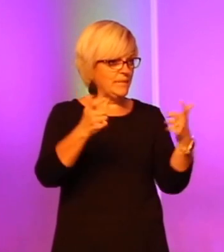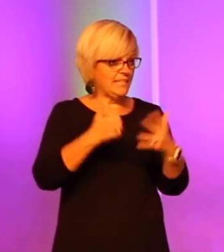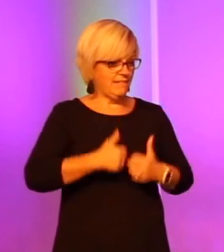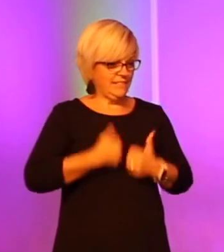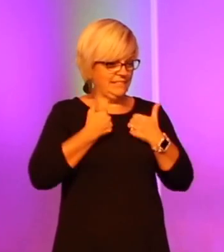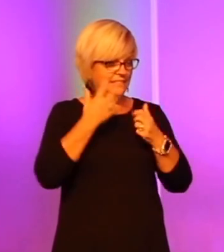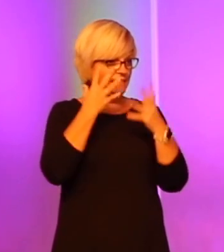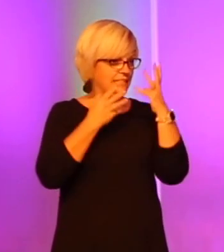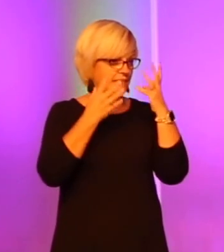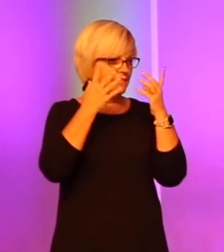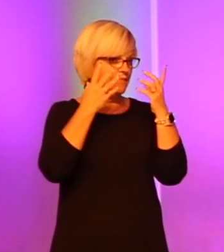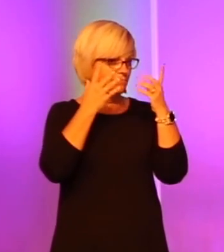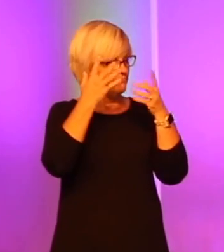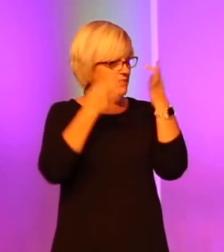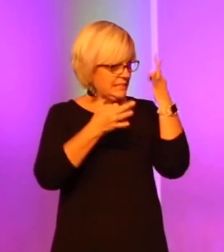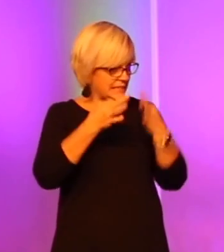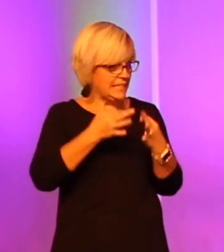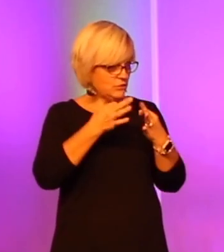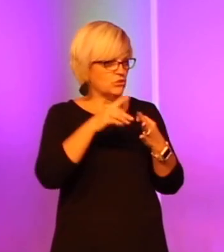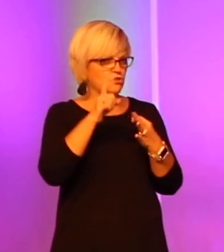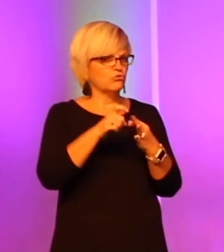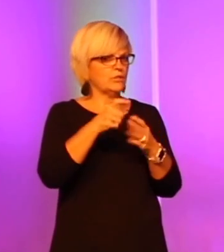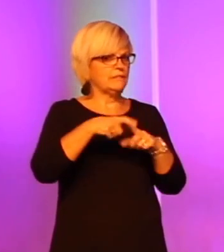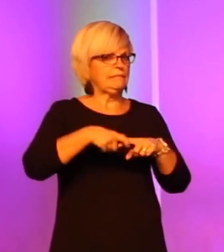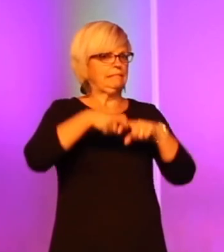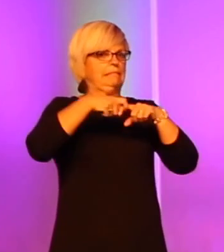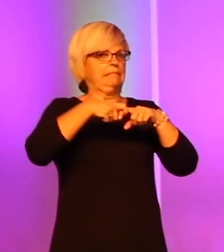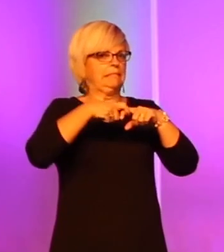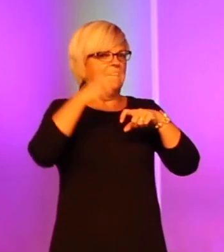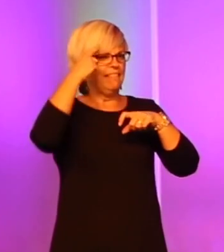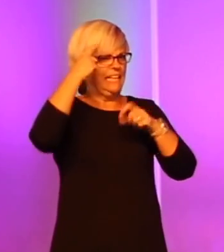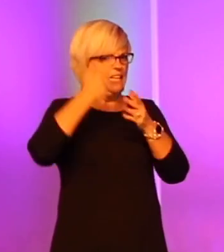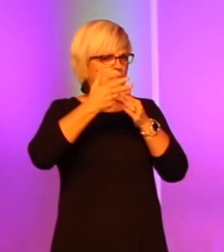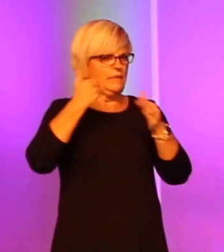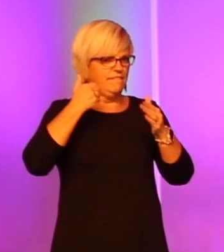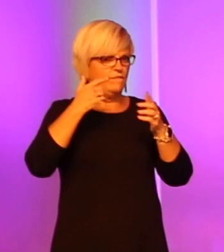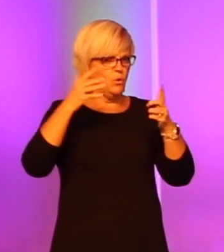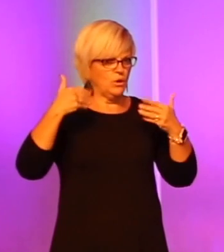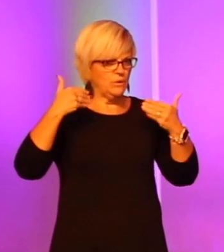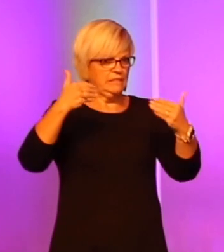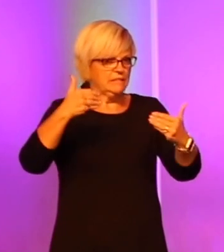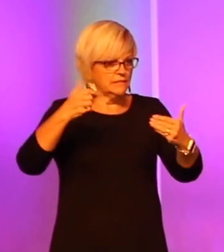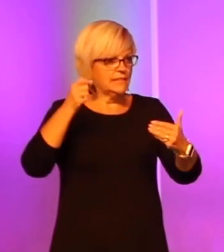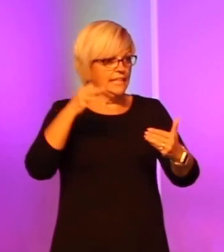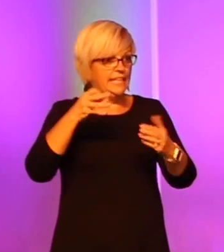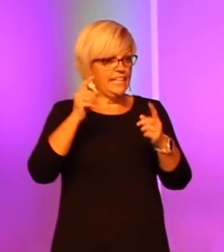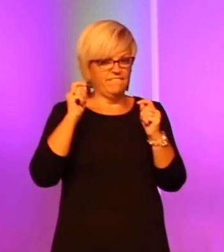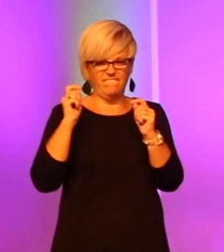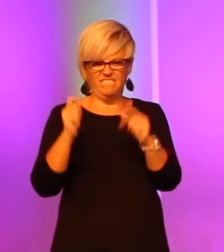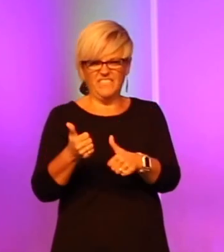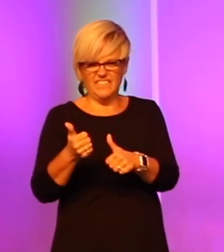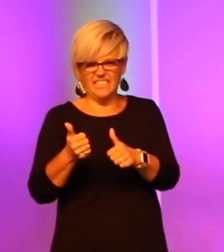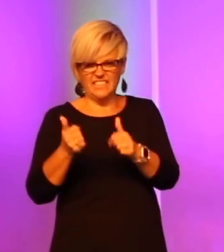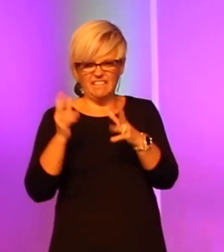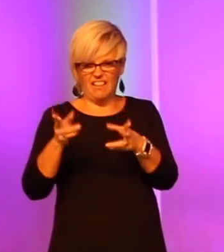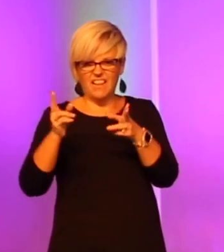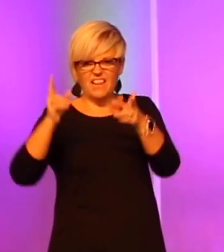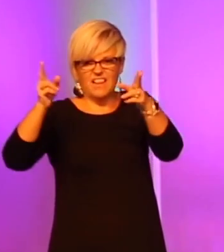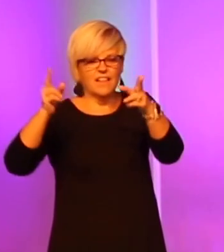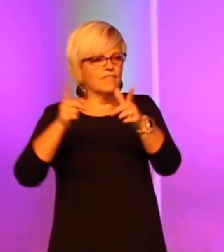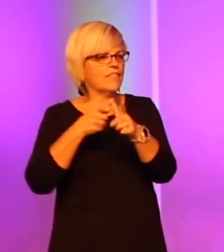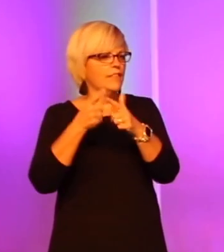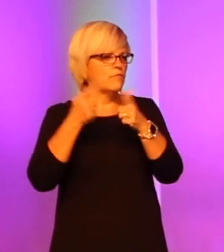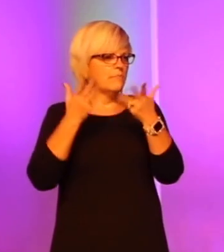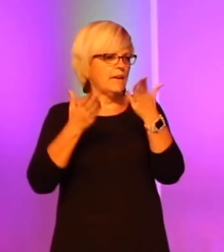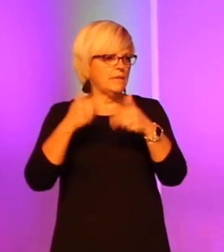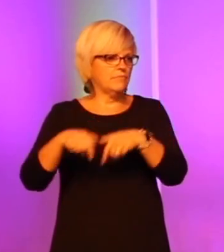want to pause and think before we act. Because if we're impulsive, we're going to be more likely to give in to temptation more